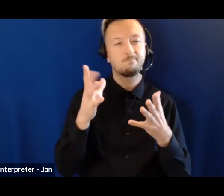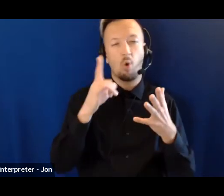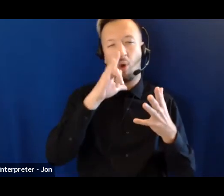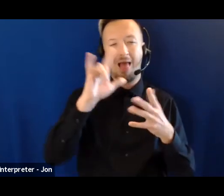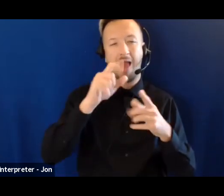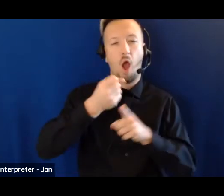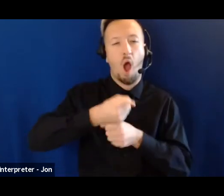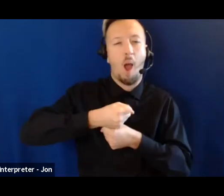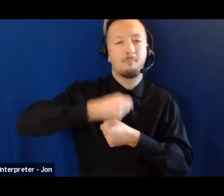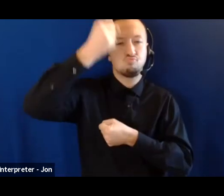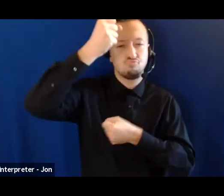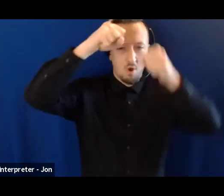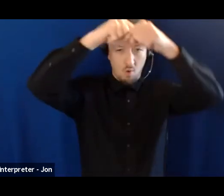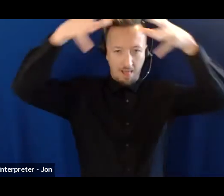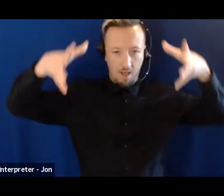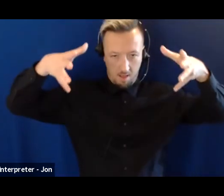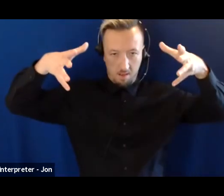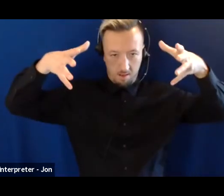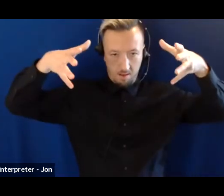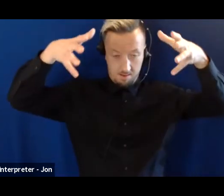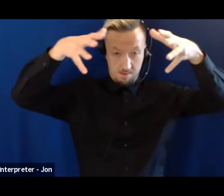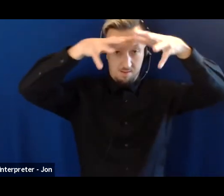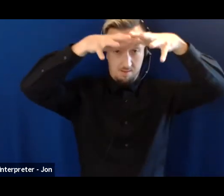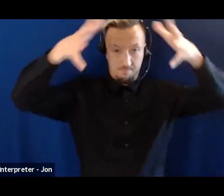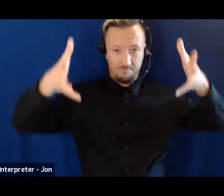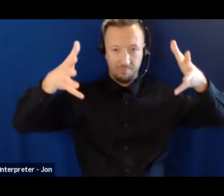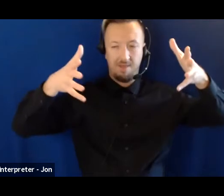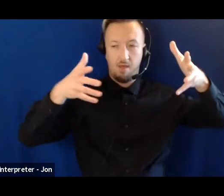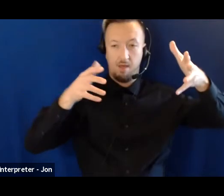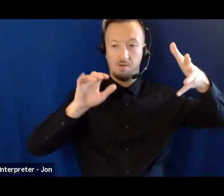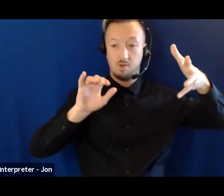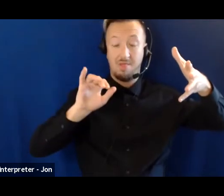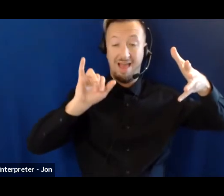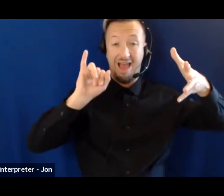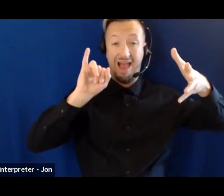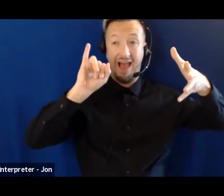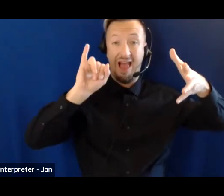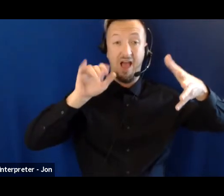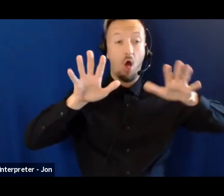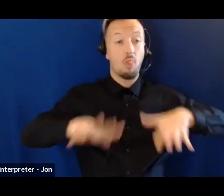umbrella that catches the IL for the state. And